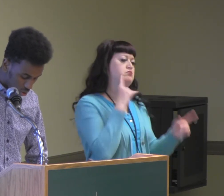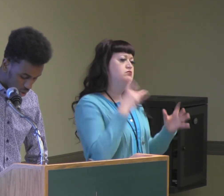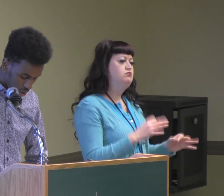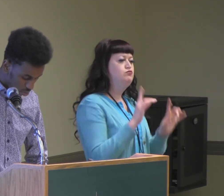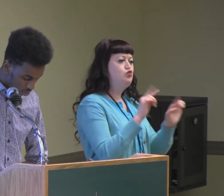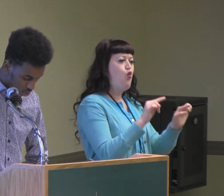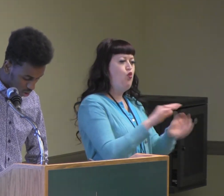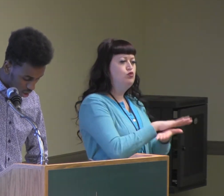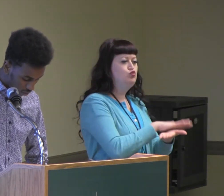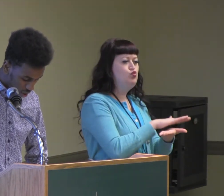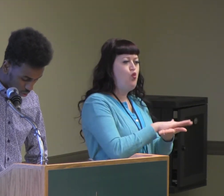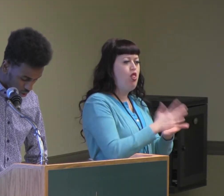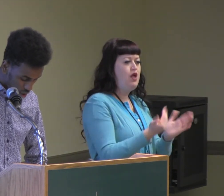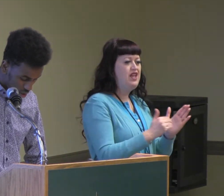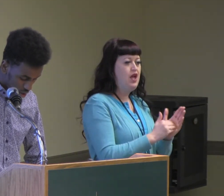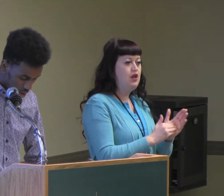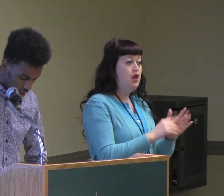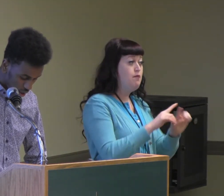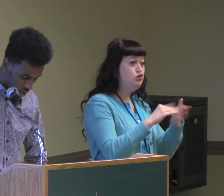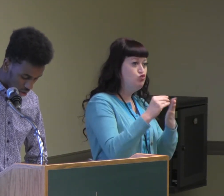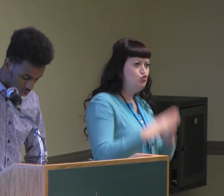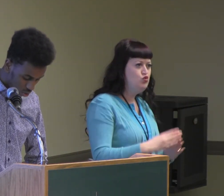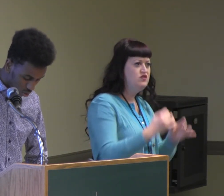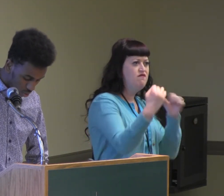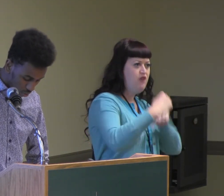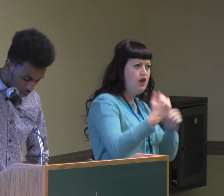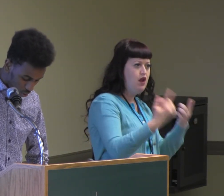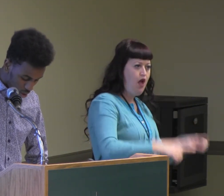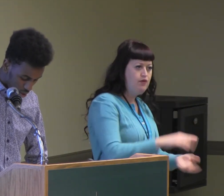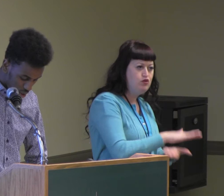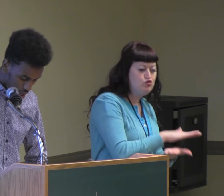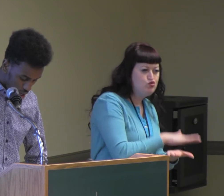All these Sudanese people started fighting with us again at school.